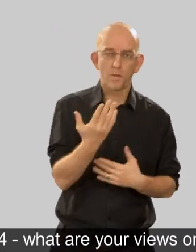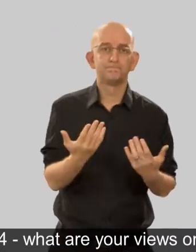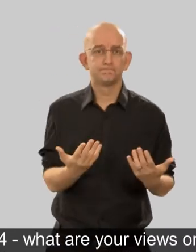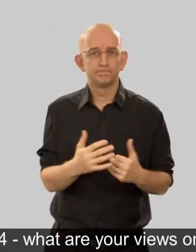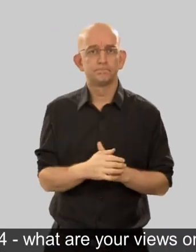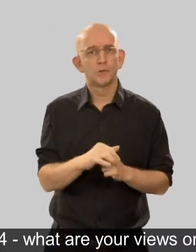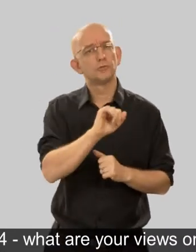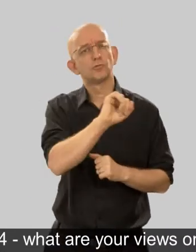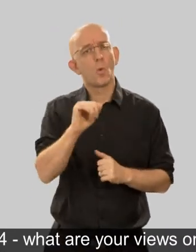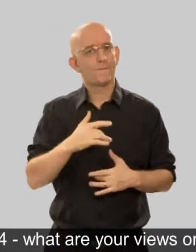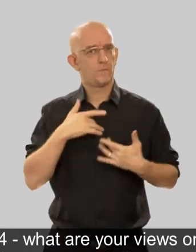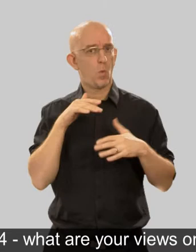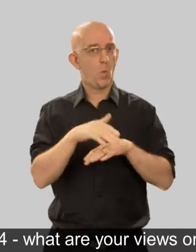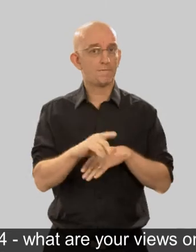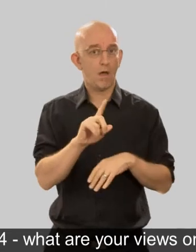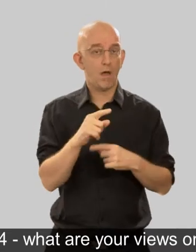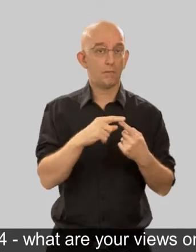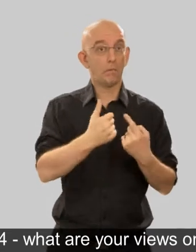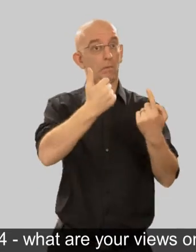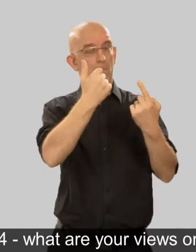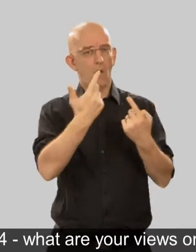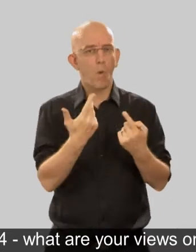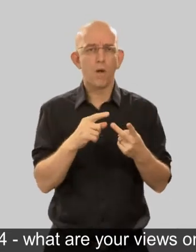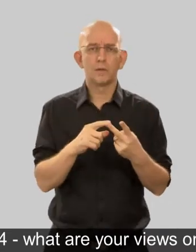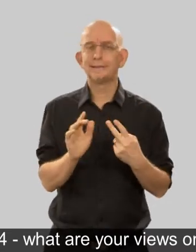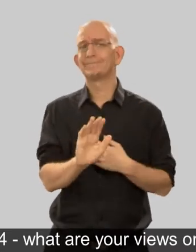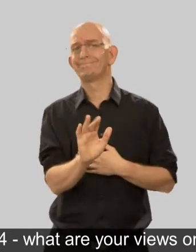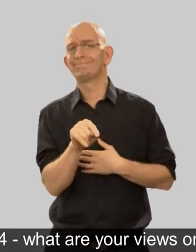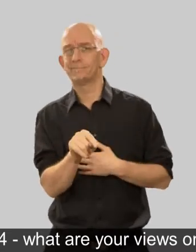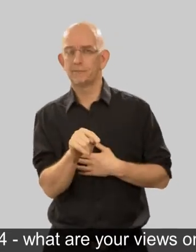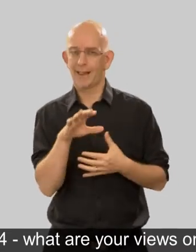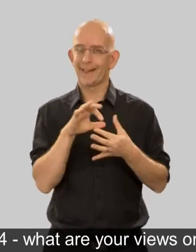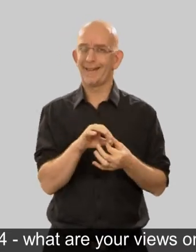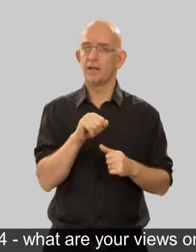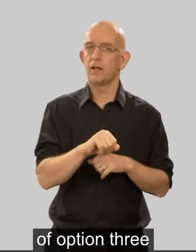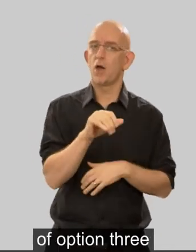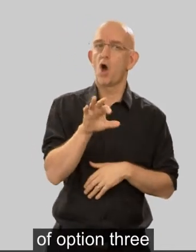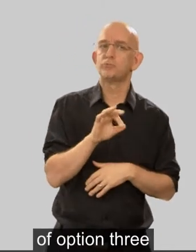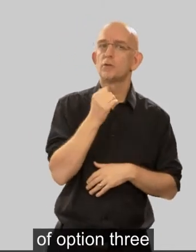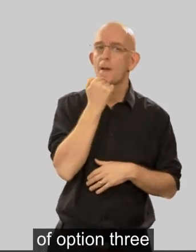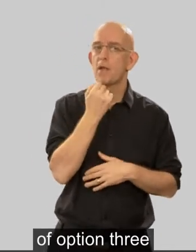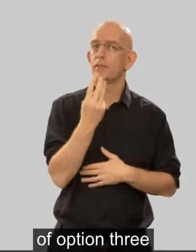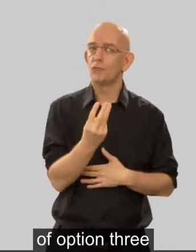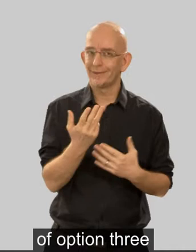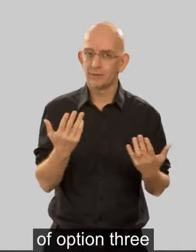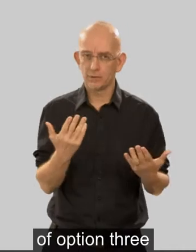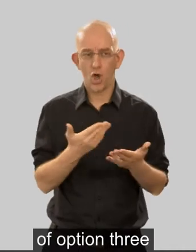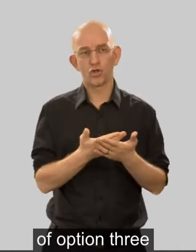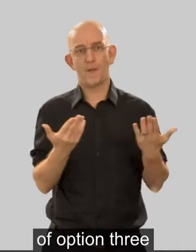Question 4. What are your views on the advantages and disadvantages of option 3 compared